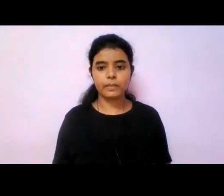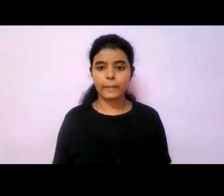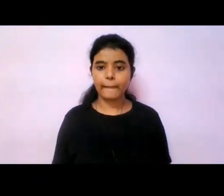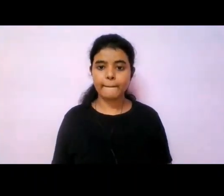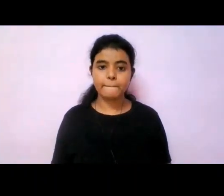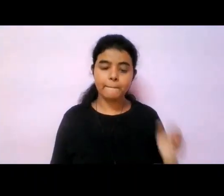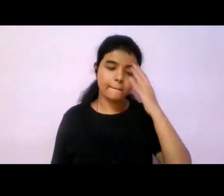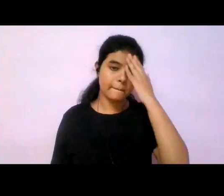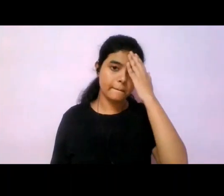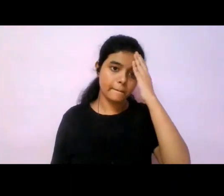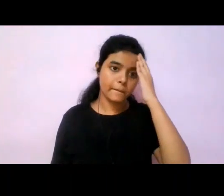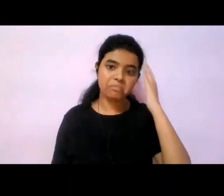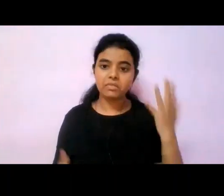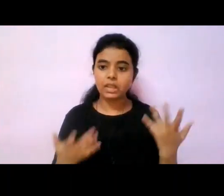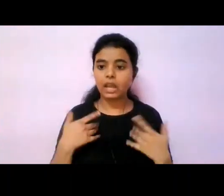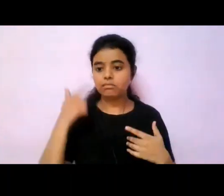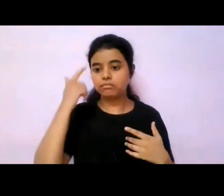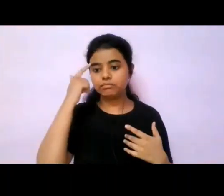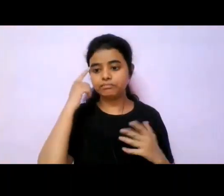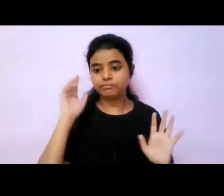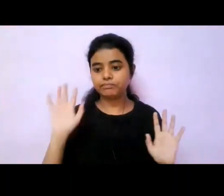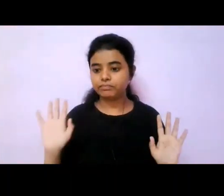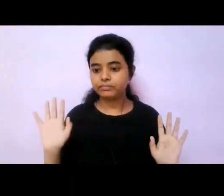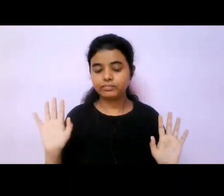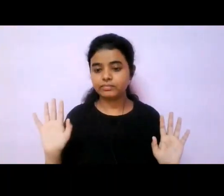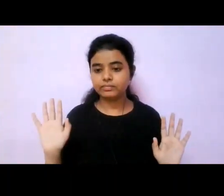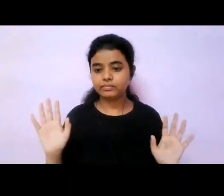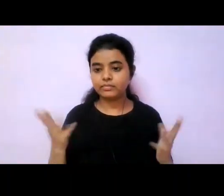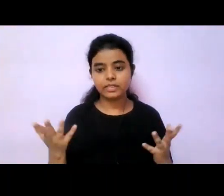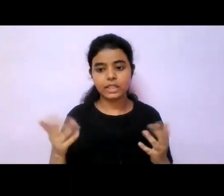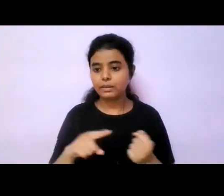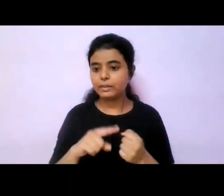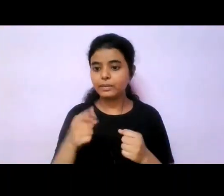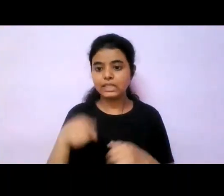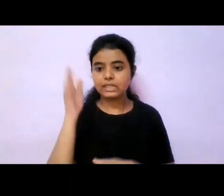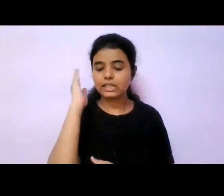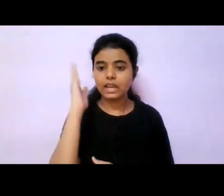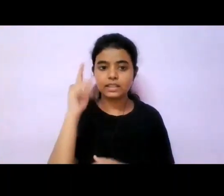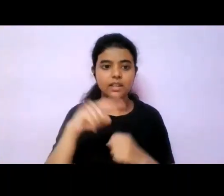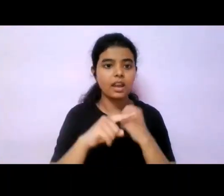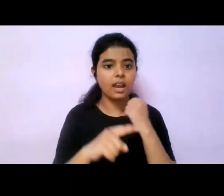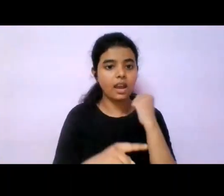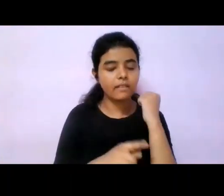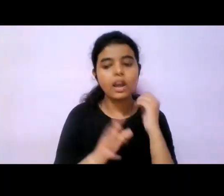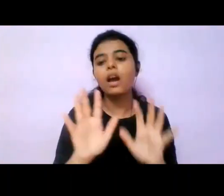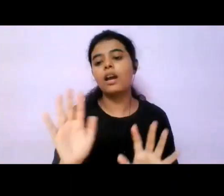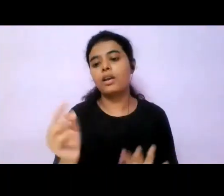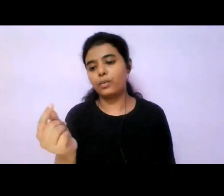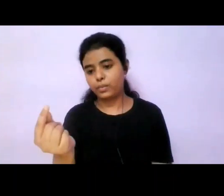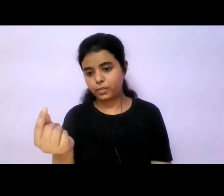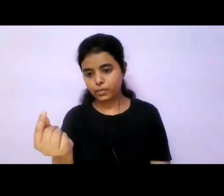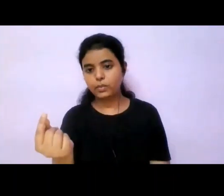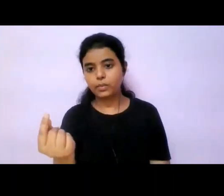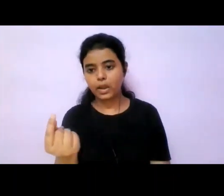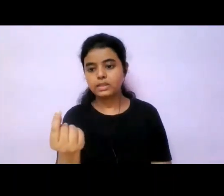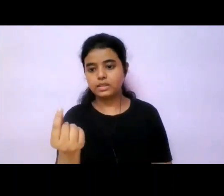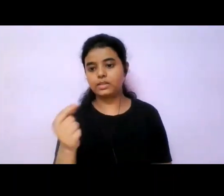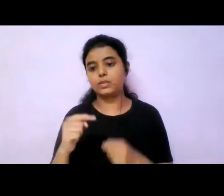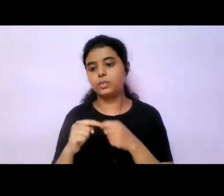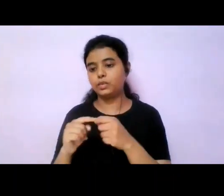I think now then we are moving towards the end of this. Oh yes, let's say there is a question coming up. 1 second.